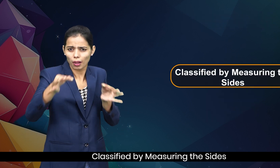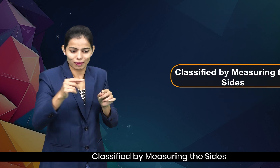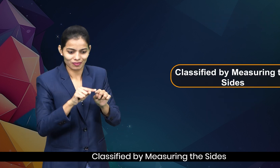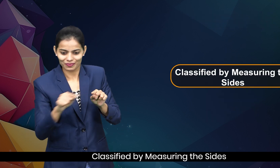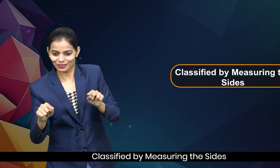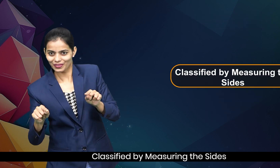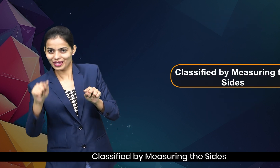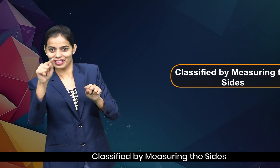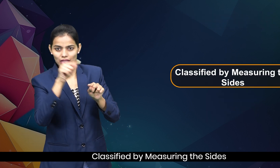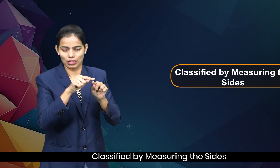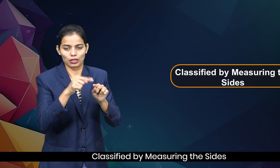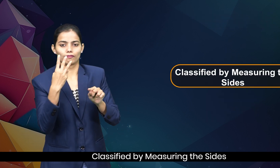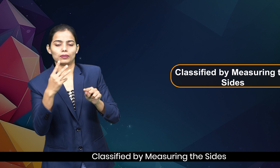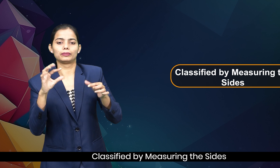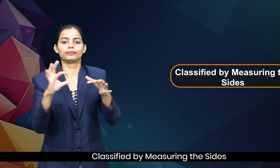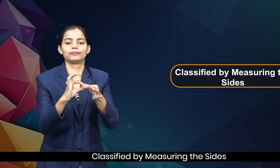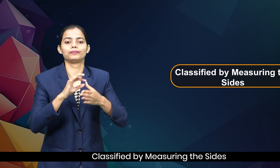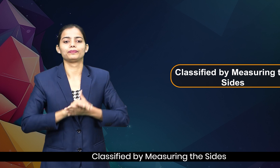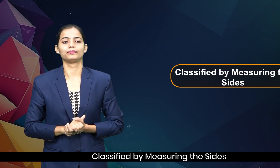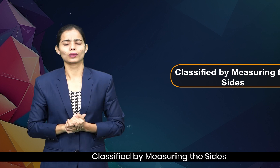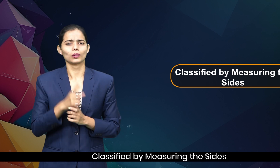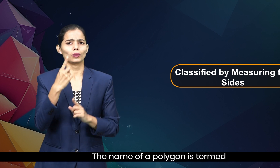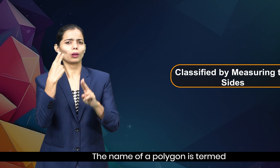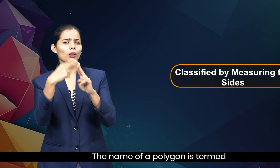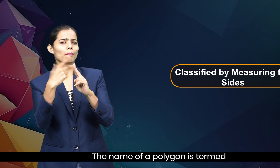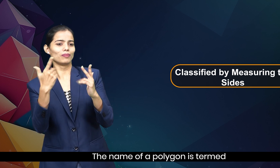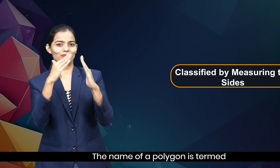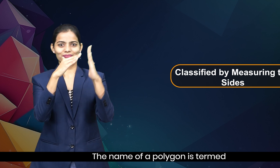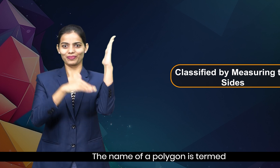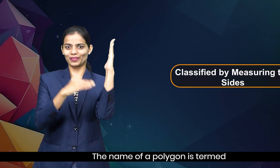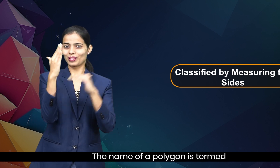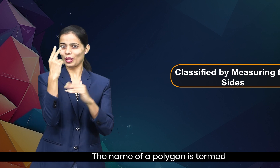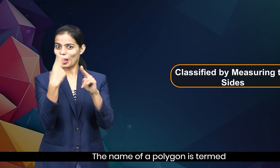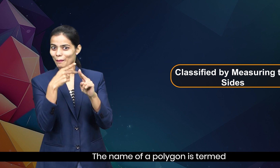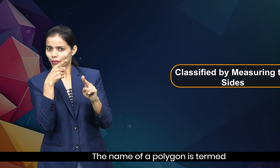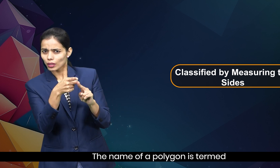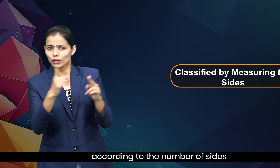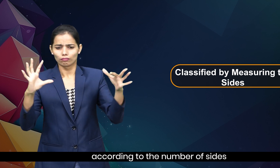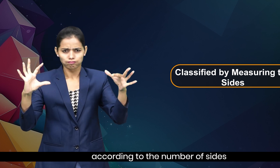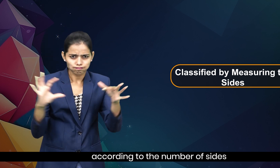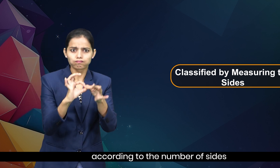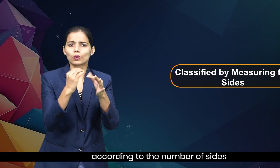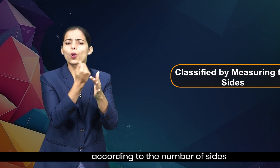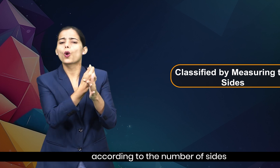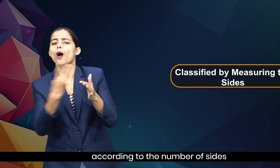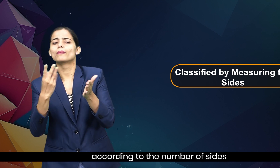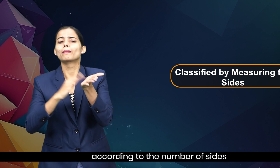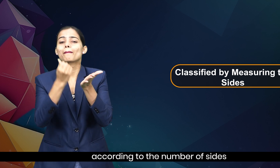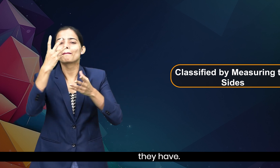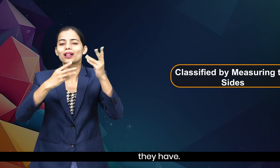by measuring the sides. The name of a polygon is termed according to the number of sides they